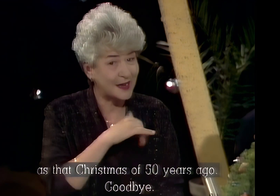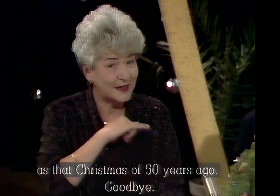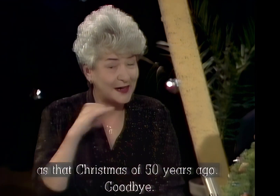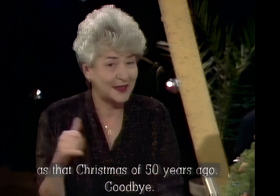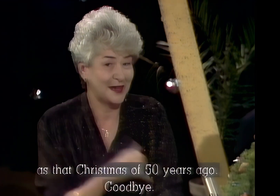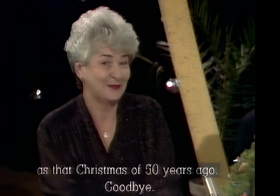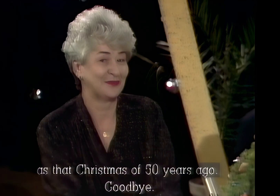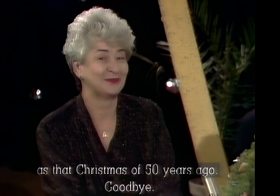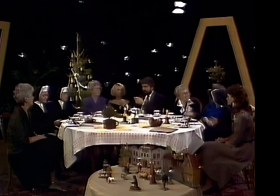50 lety.